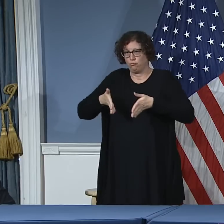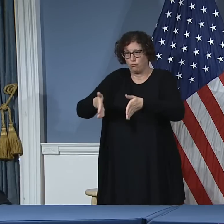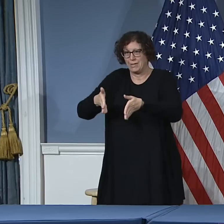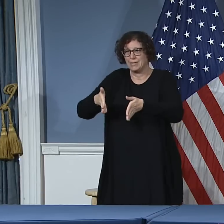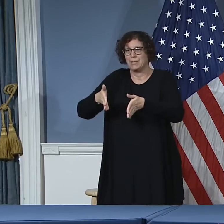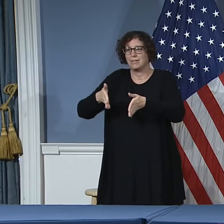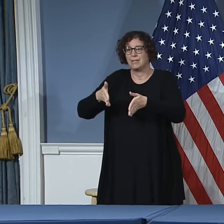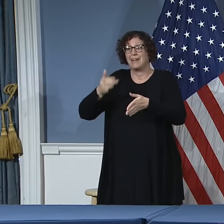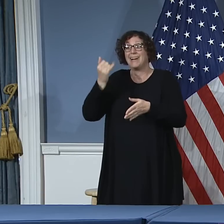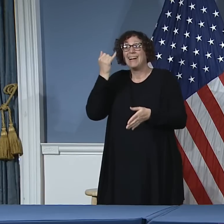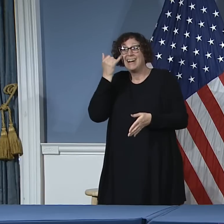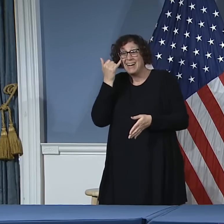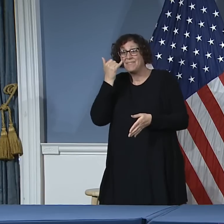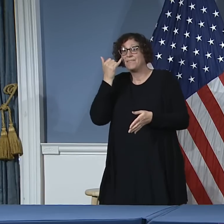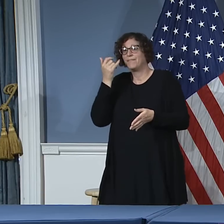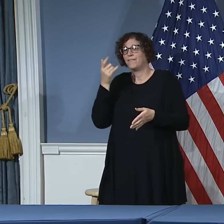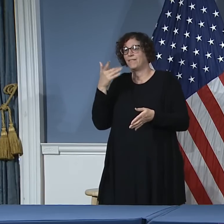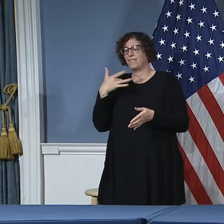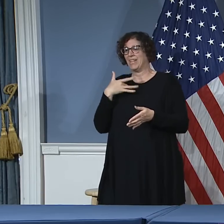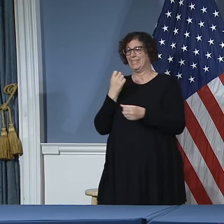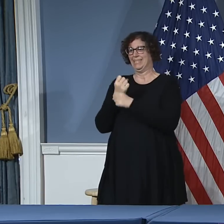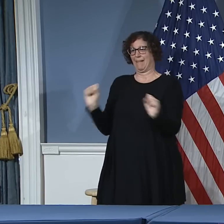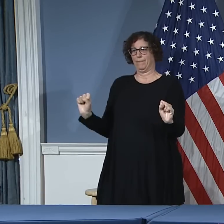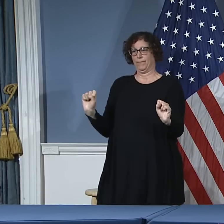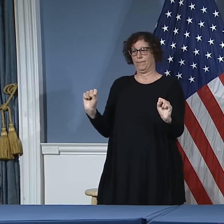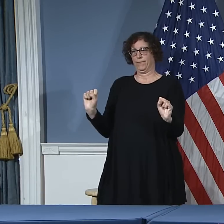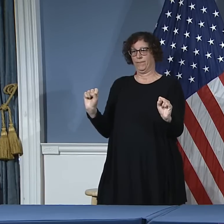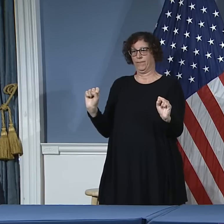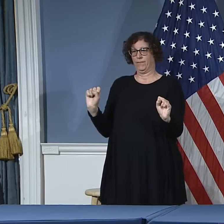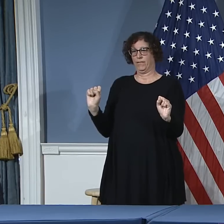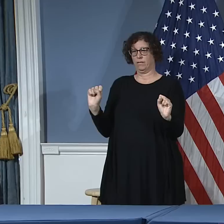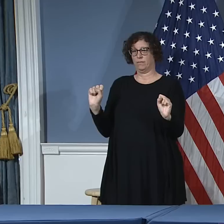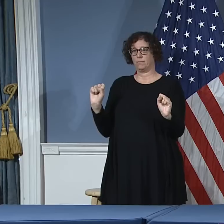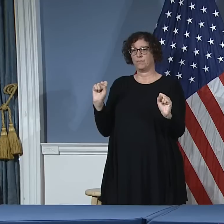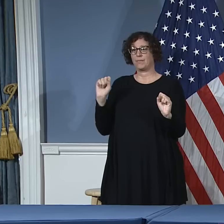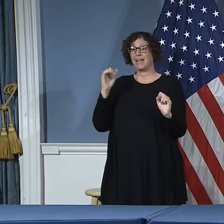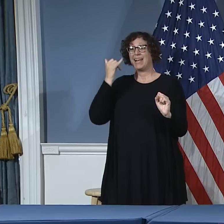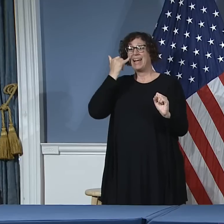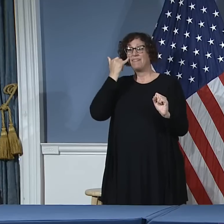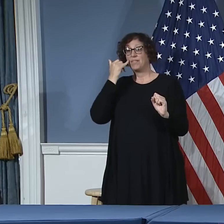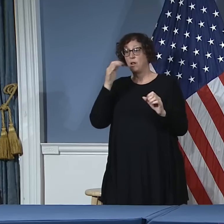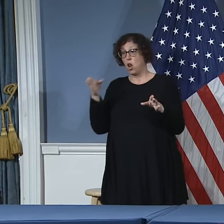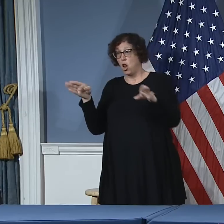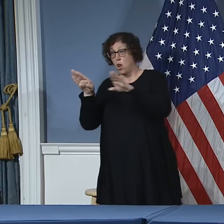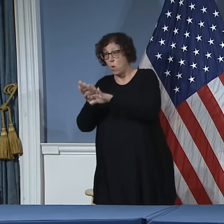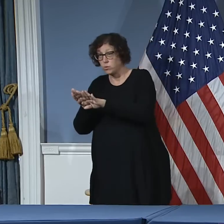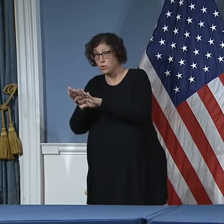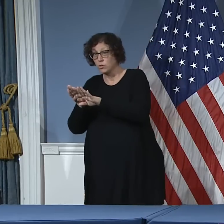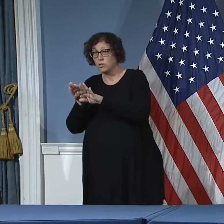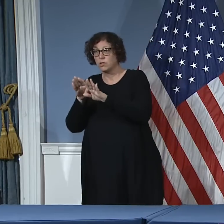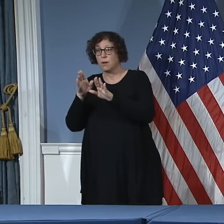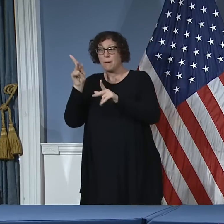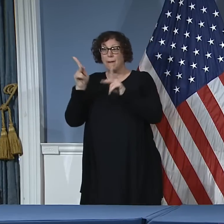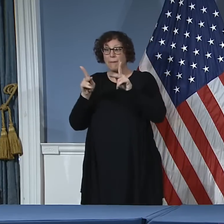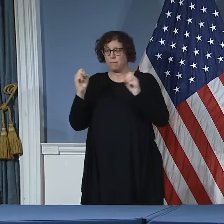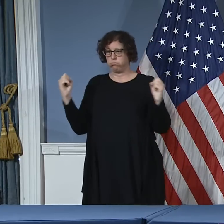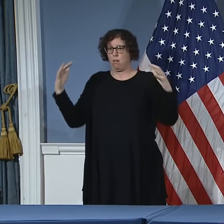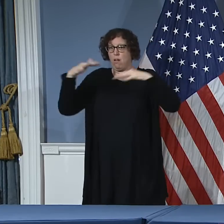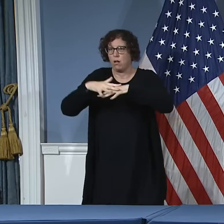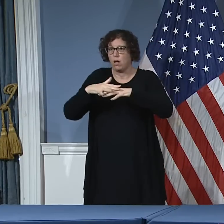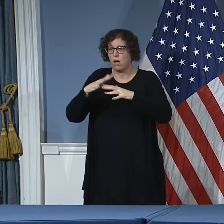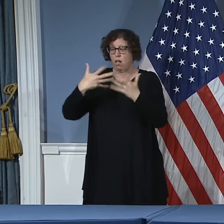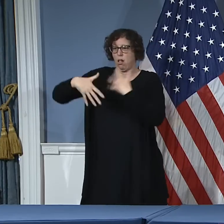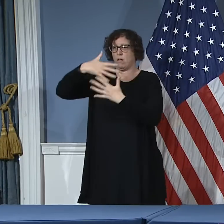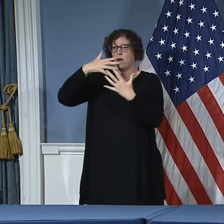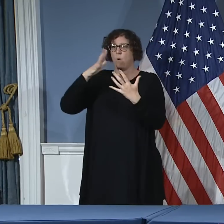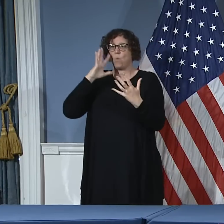negative first. If we think opening up more, or I should say closing off streets and opening up those spaces for recreation would create